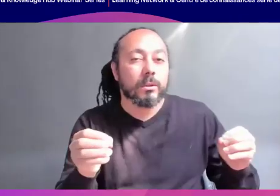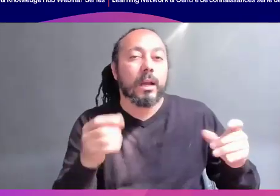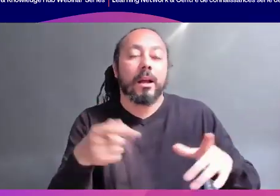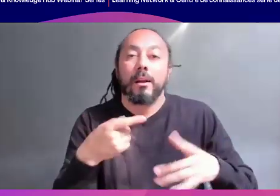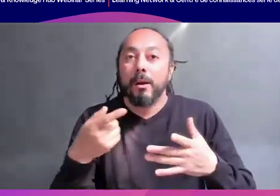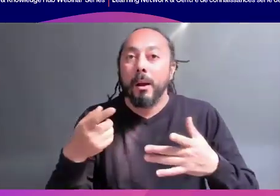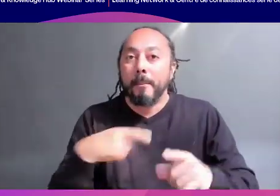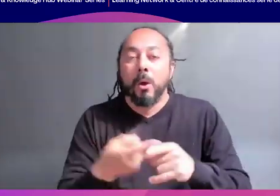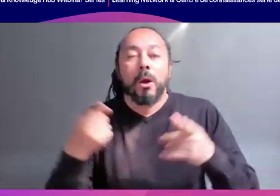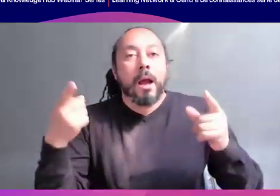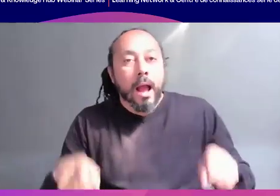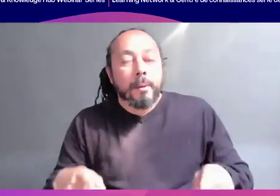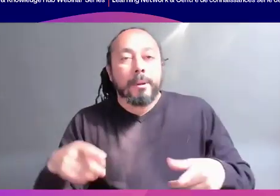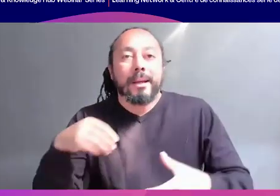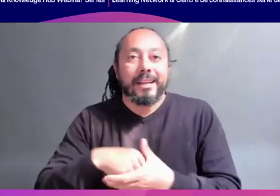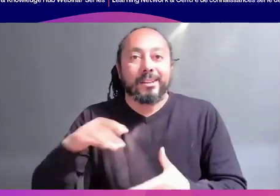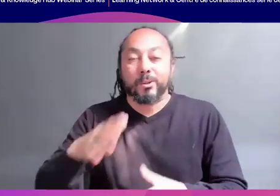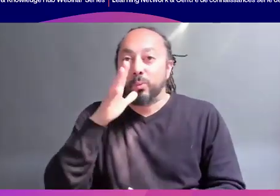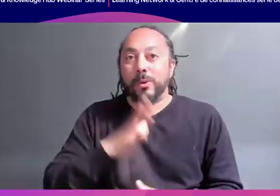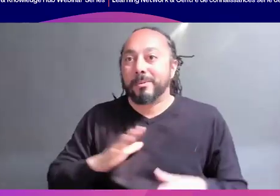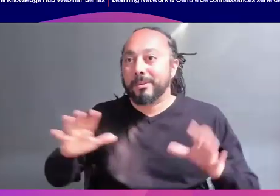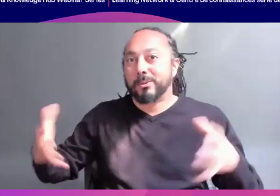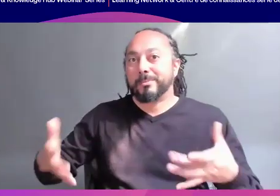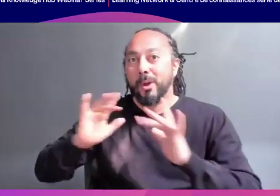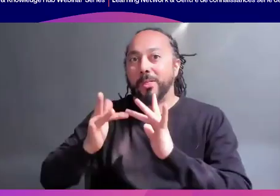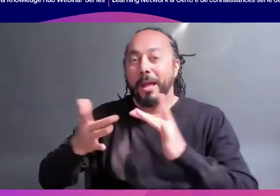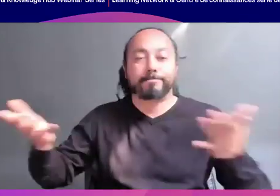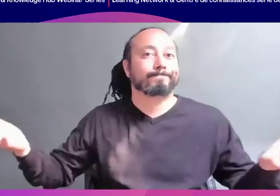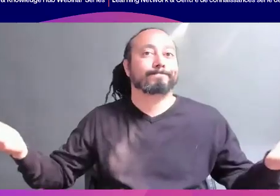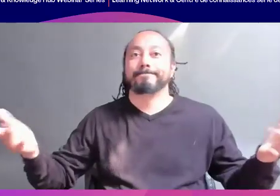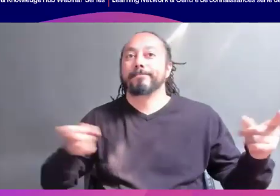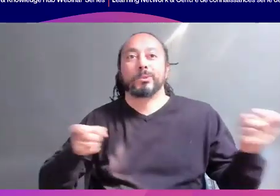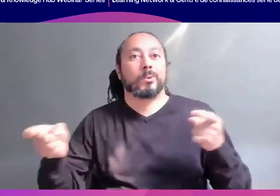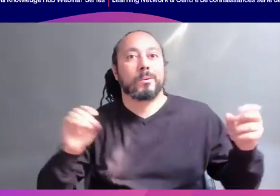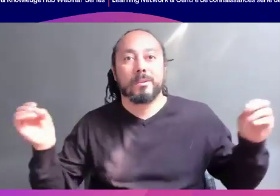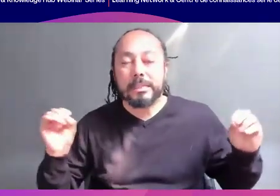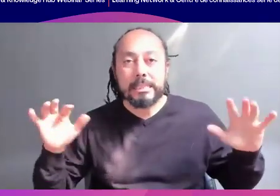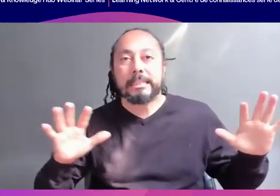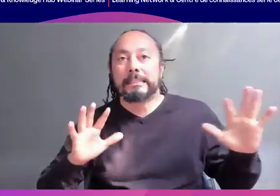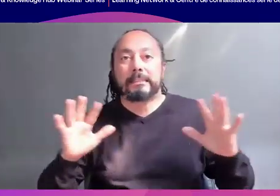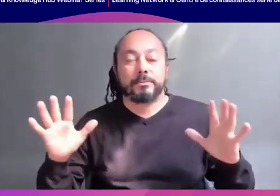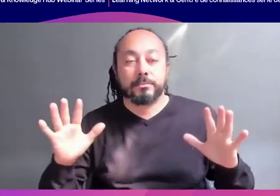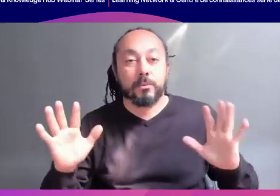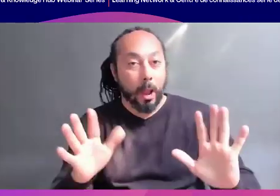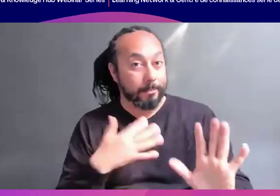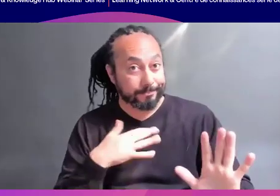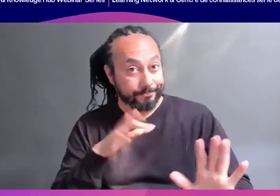happens amongst those women in an online format. Having said